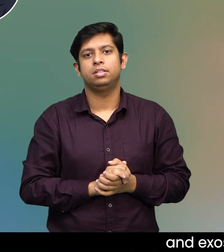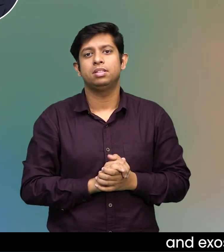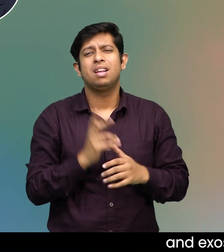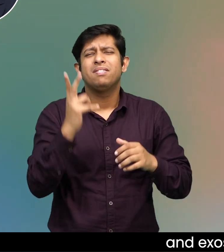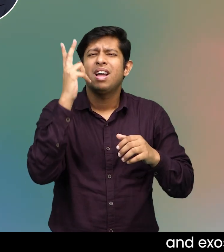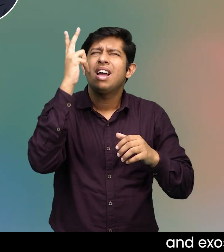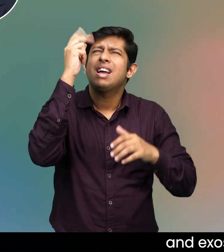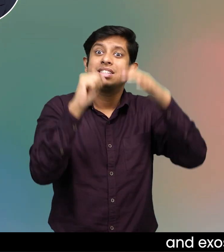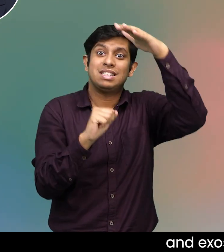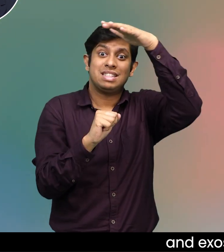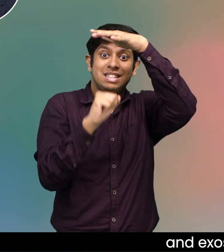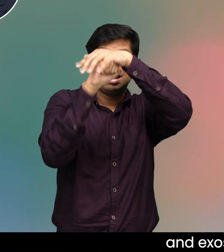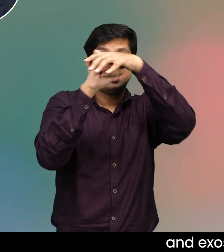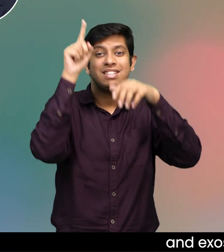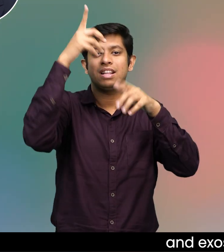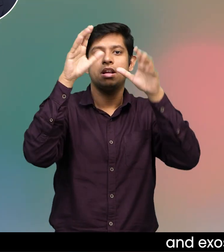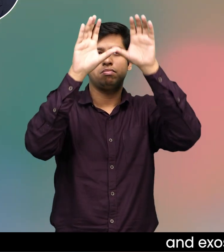and exosphere.